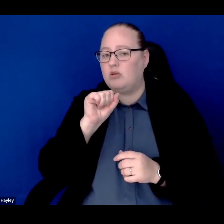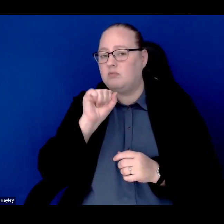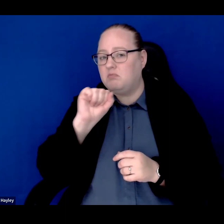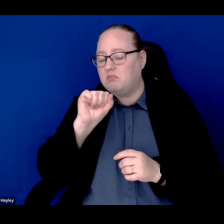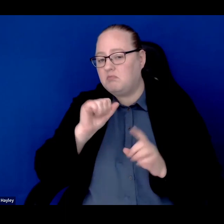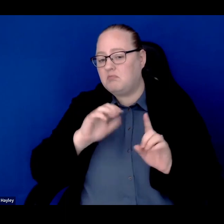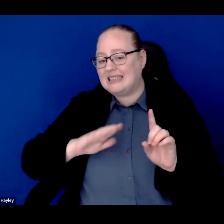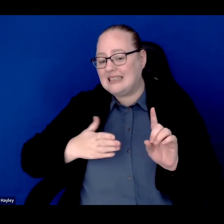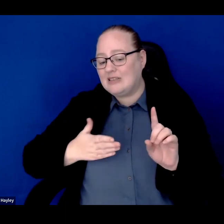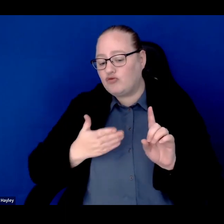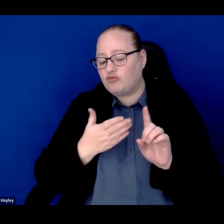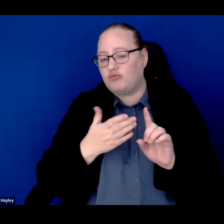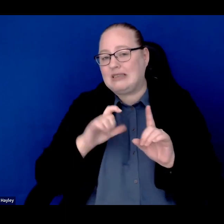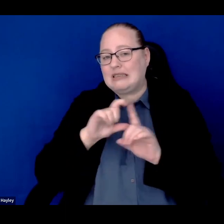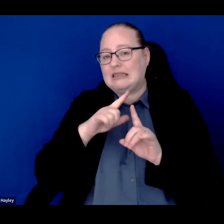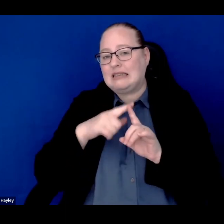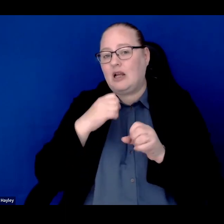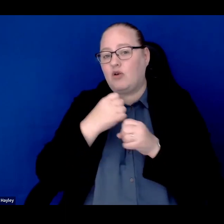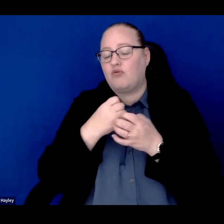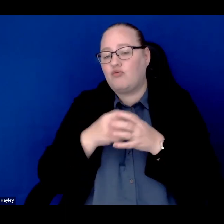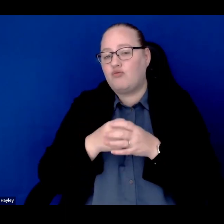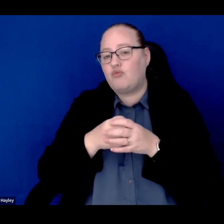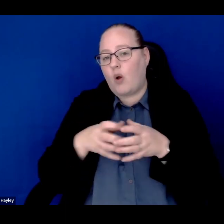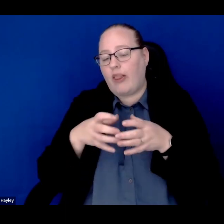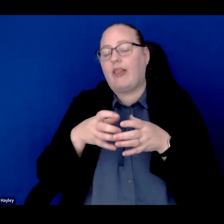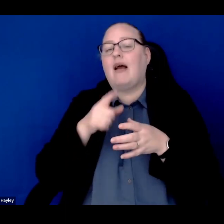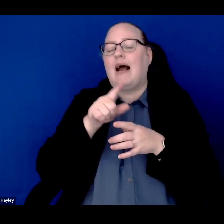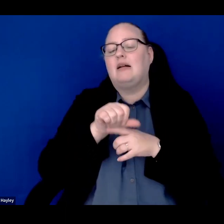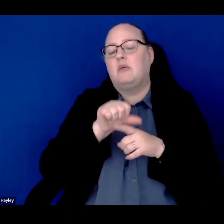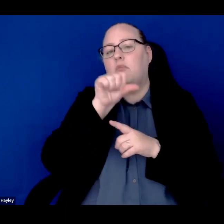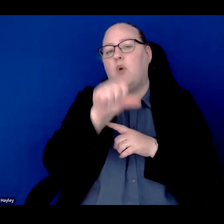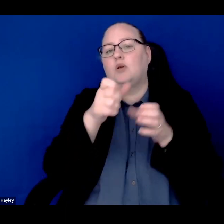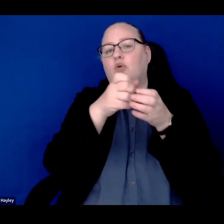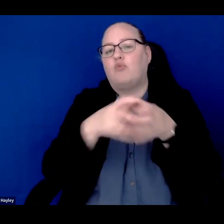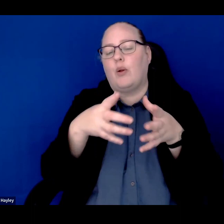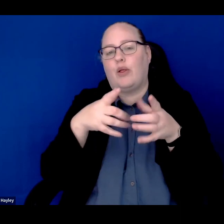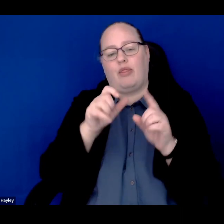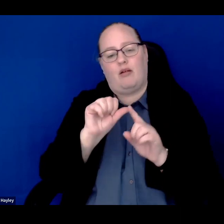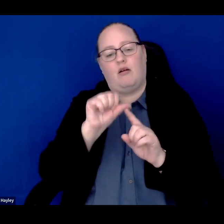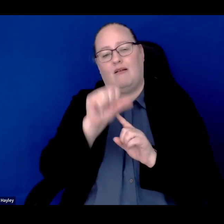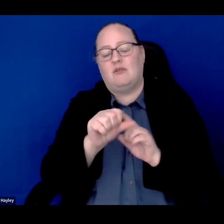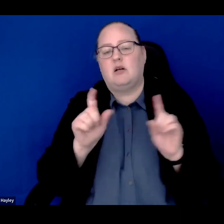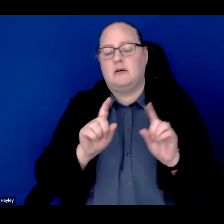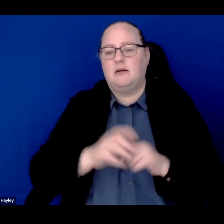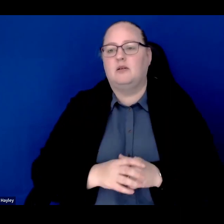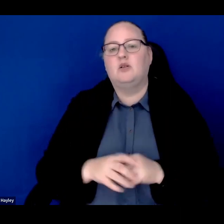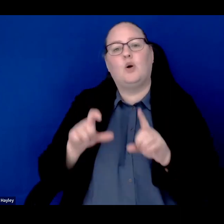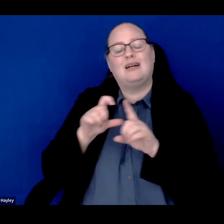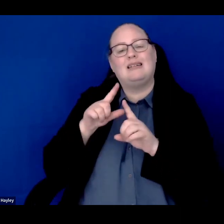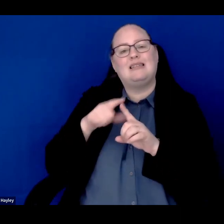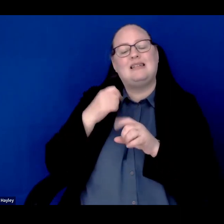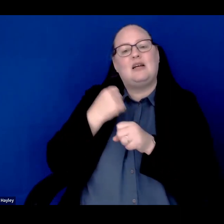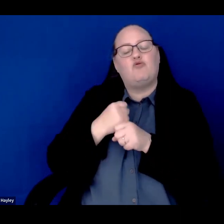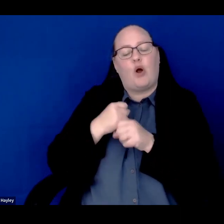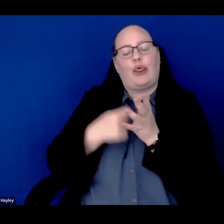destination? Yeah, so that's really the main argument I make in my book, Slow Down or Perish. So I define degrowth as downscaling of